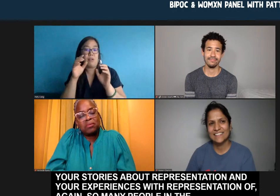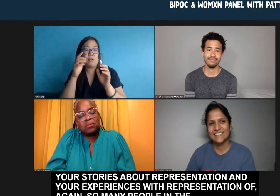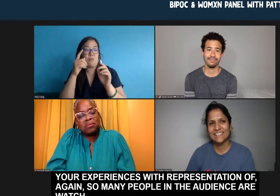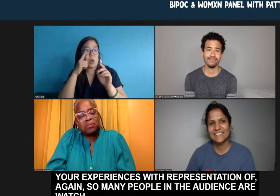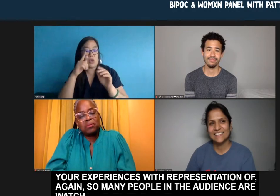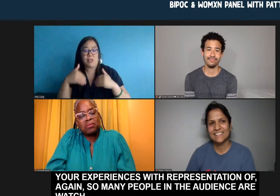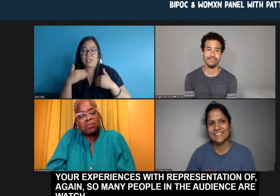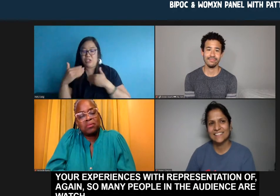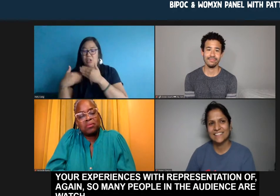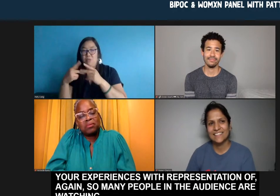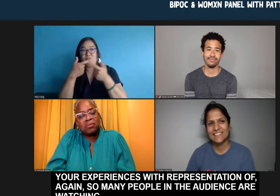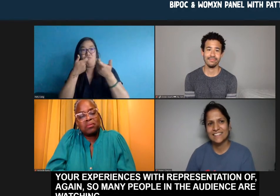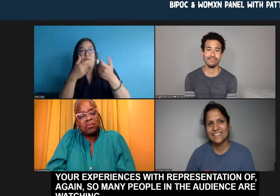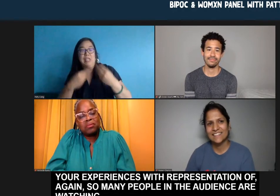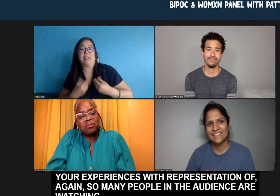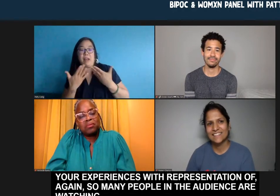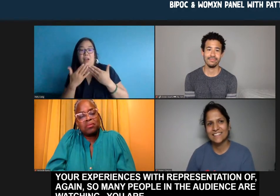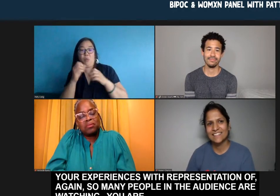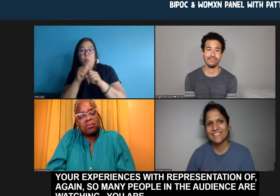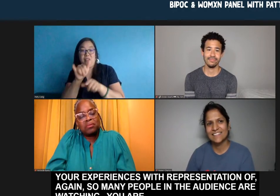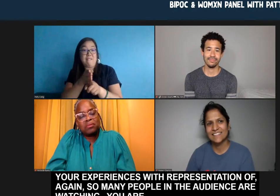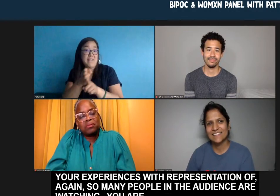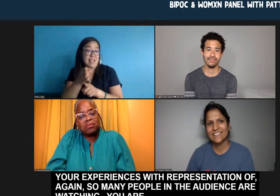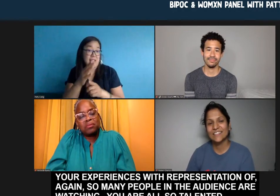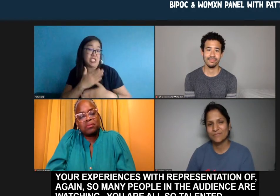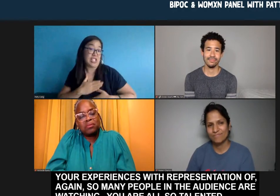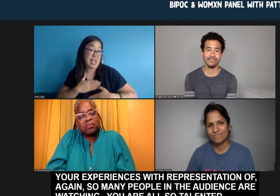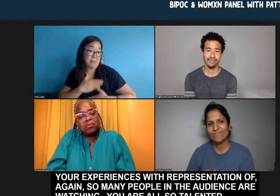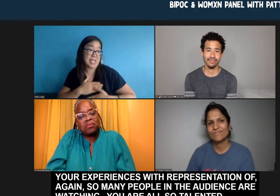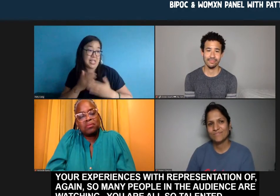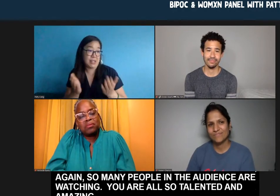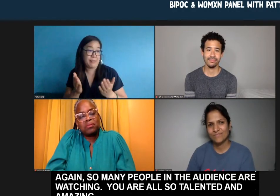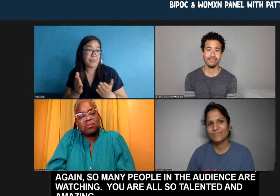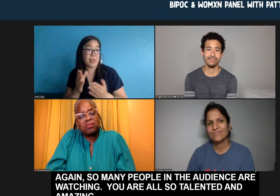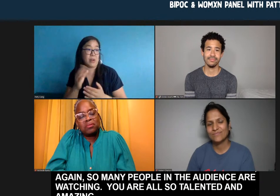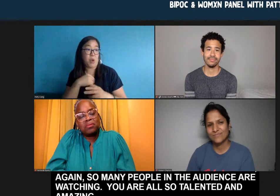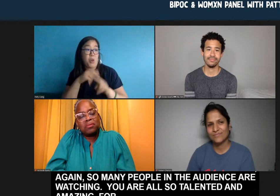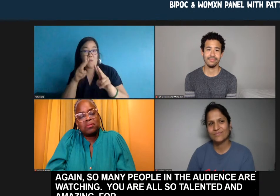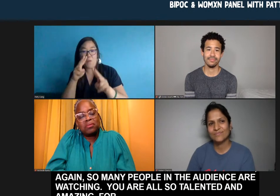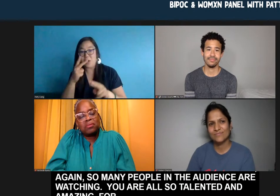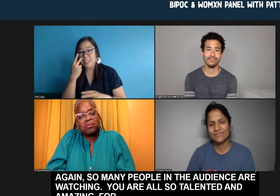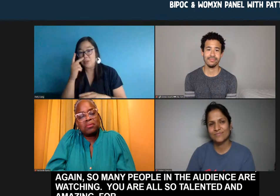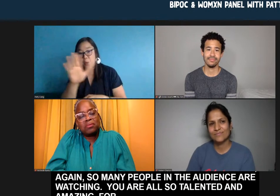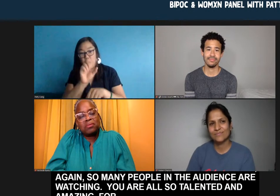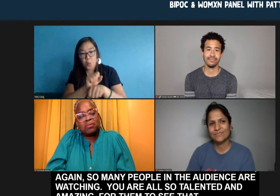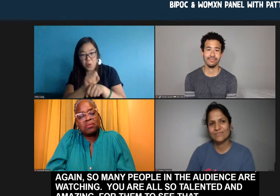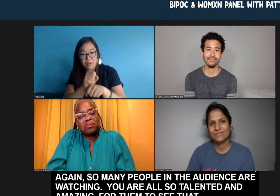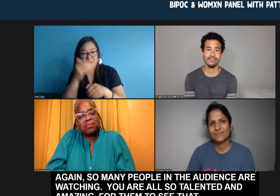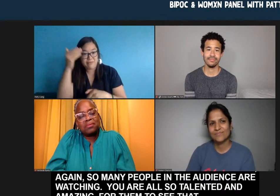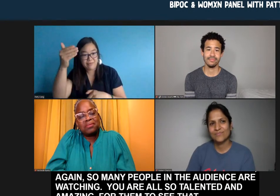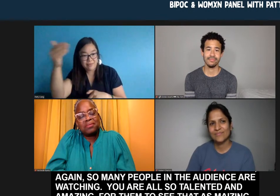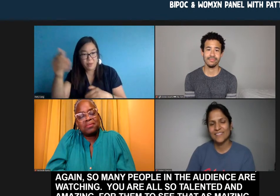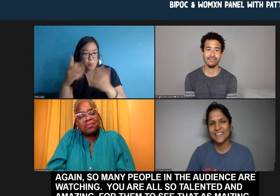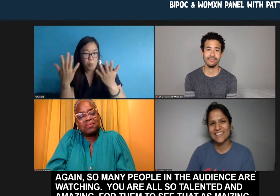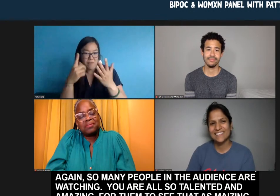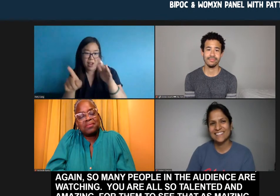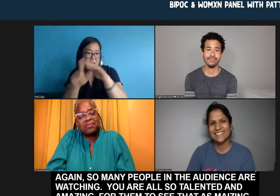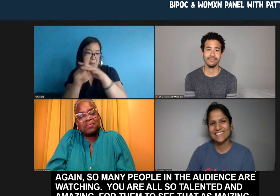talented and amazing. So for them to see that is amazing and inspiring. And again, we look forward to seeing your work ahead in the